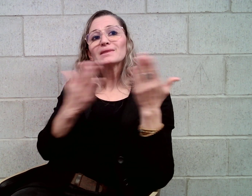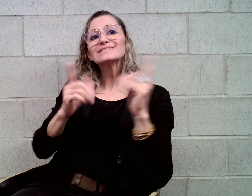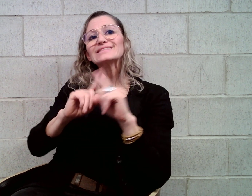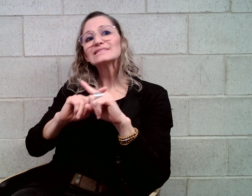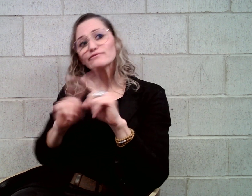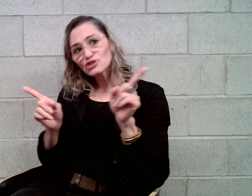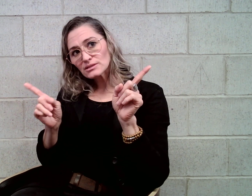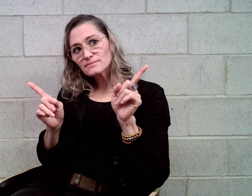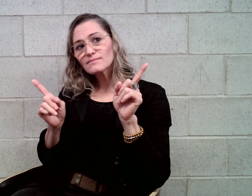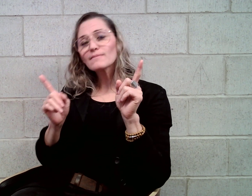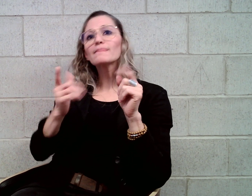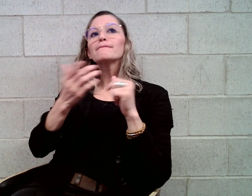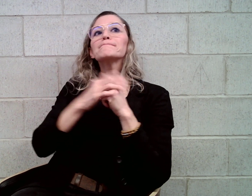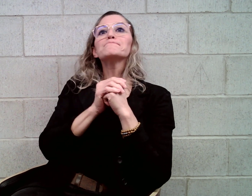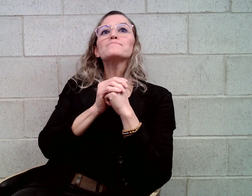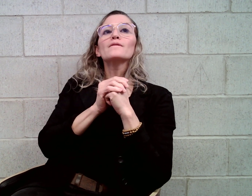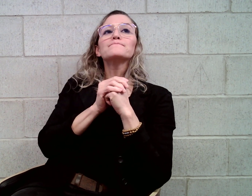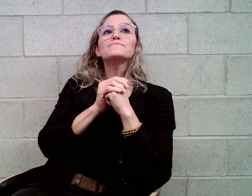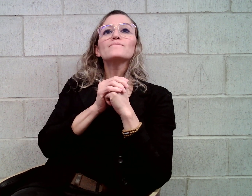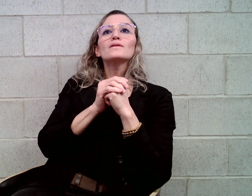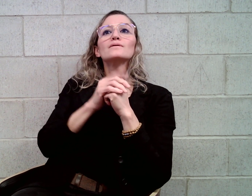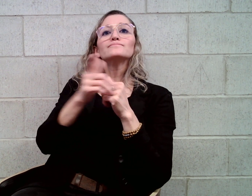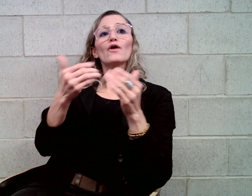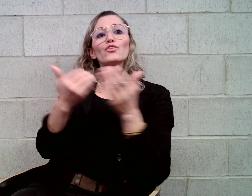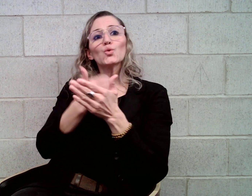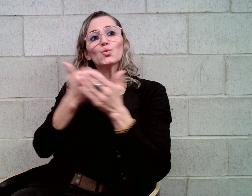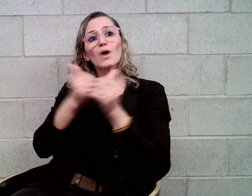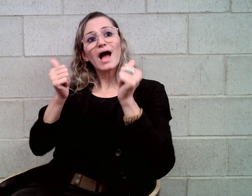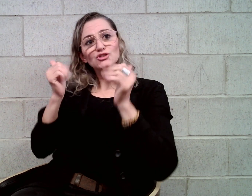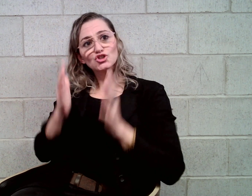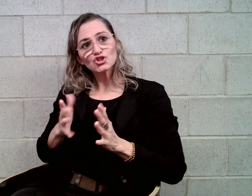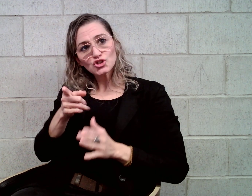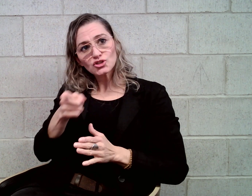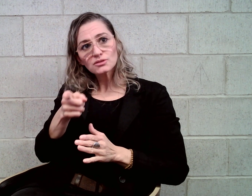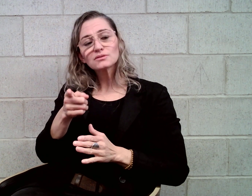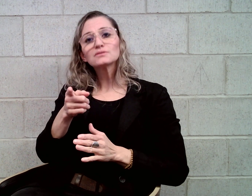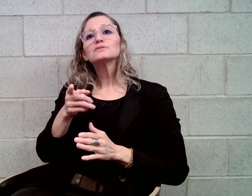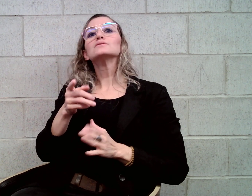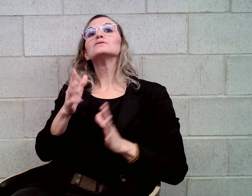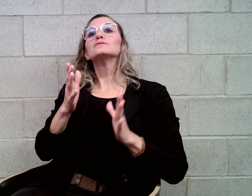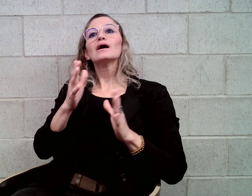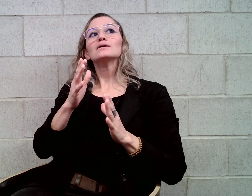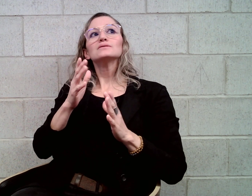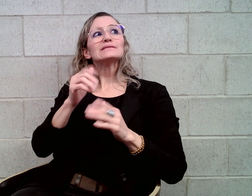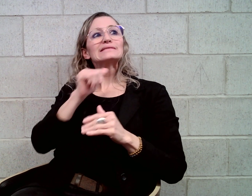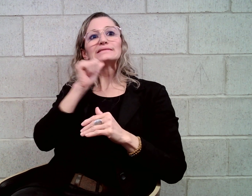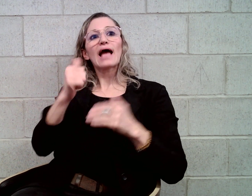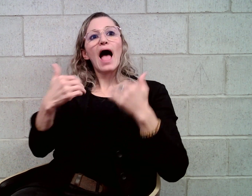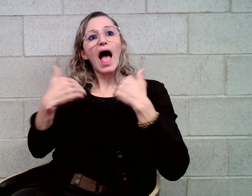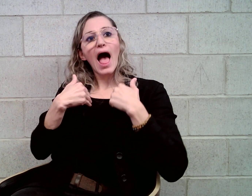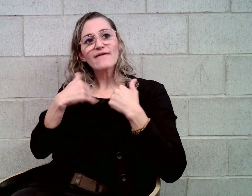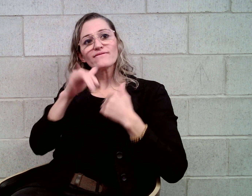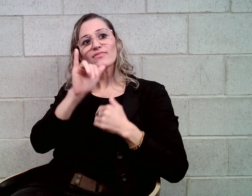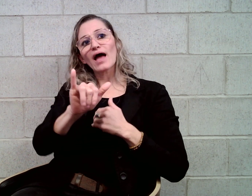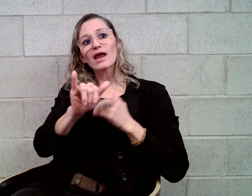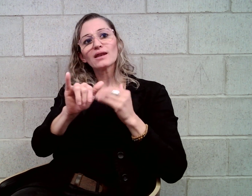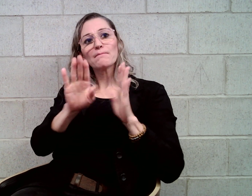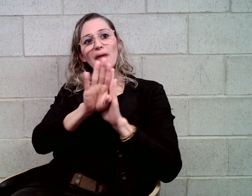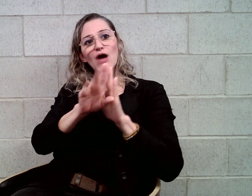things that were same and some things that were significantly different. So the new cast members didn't have